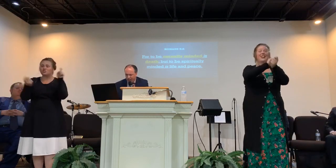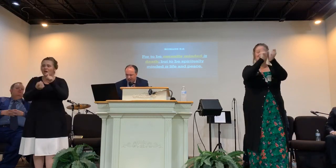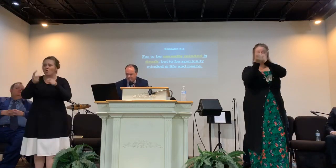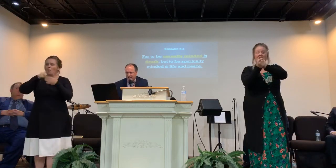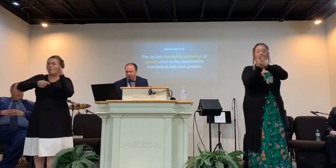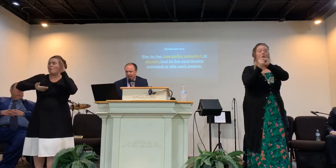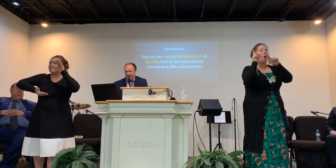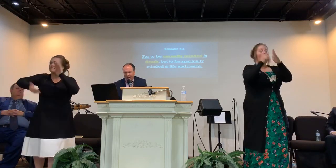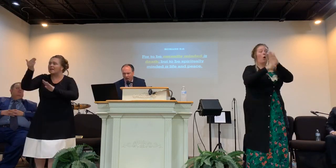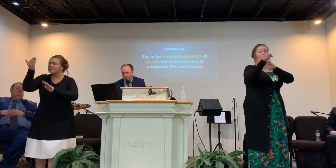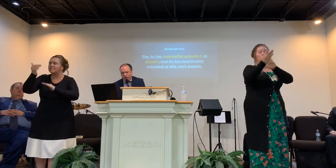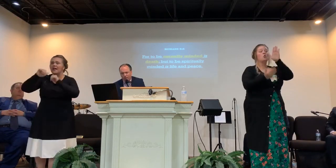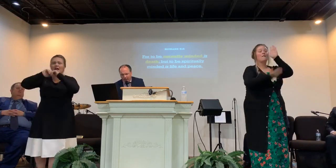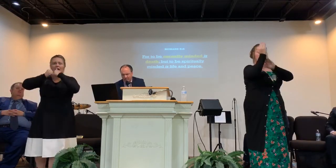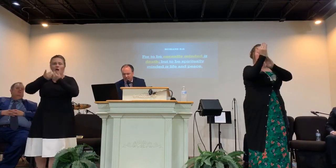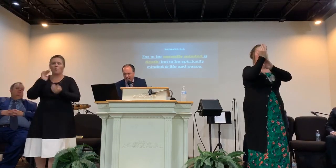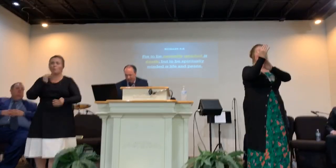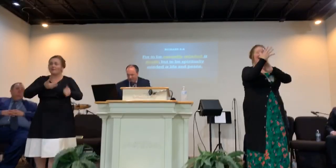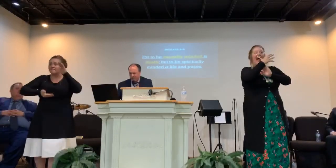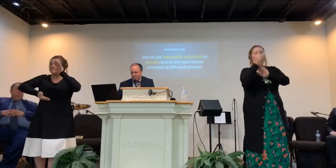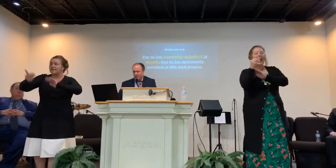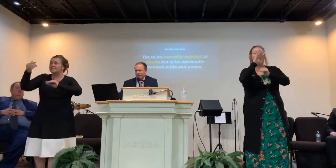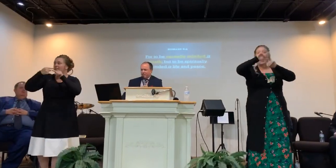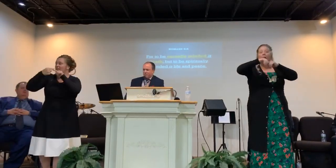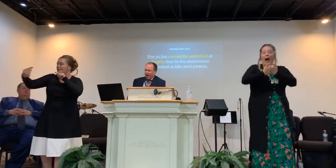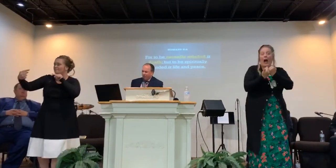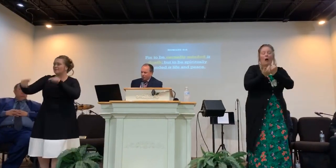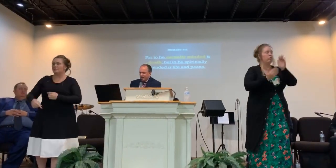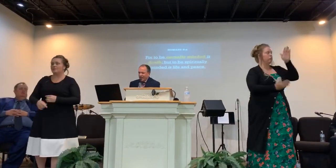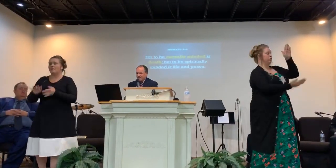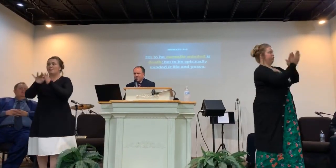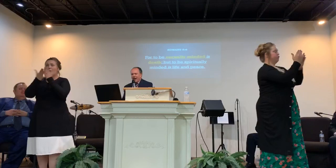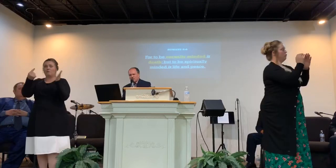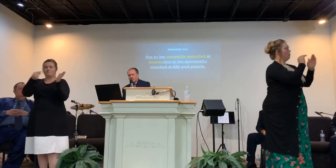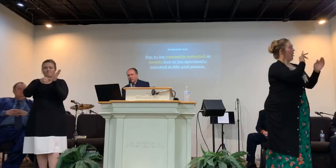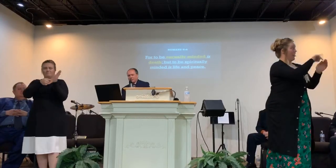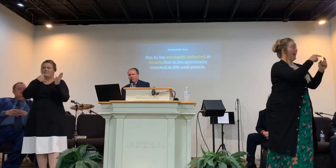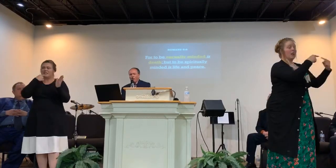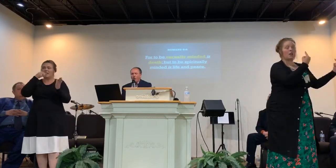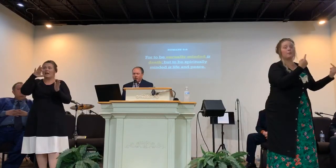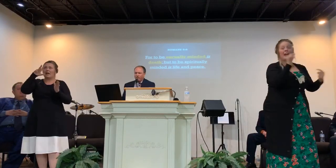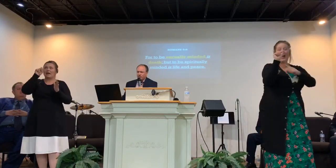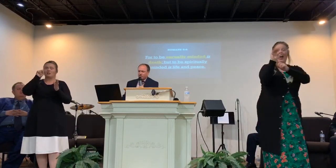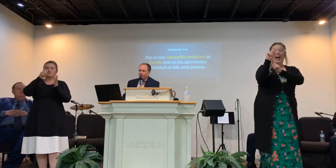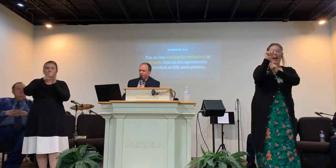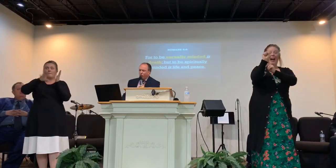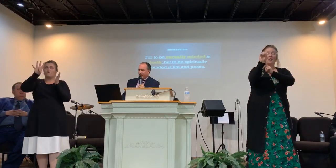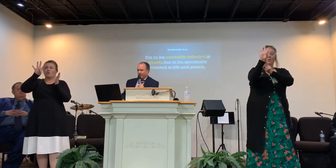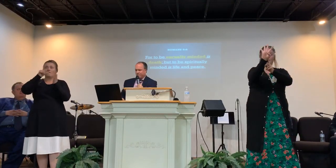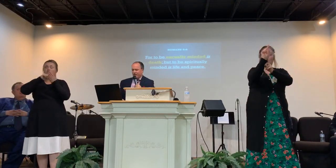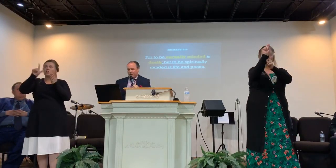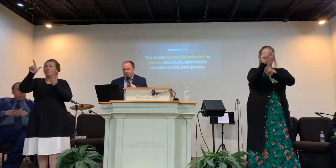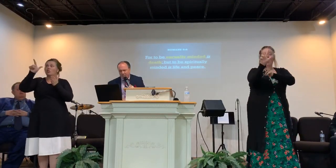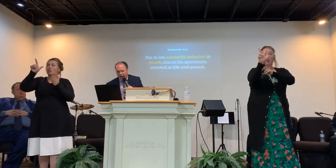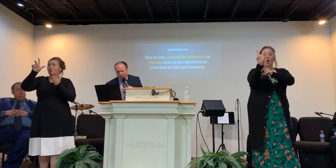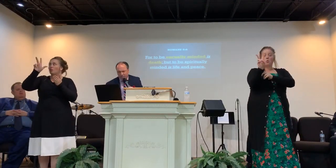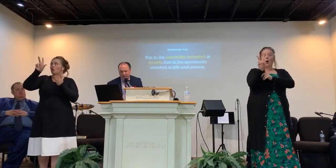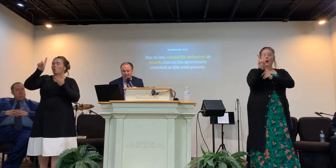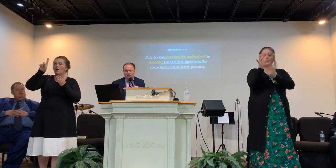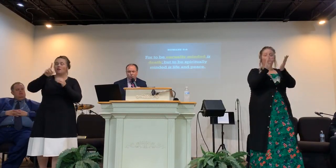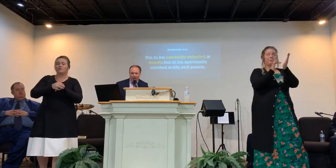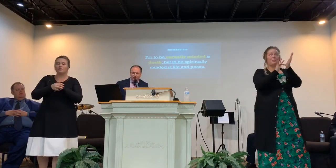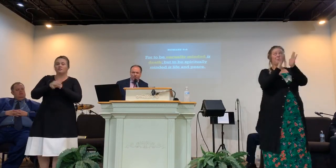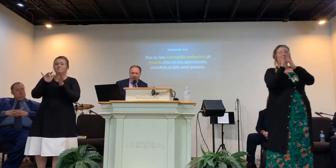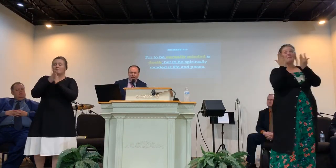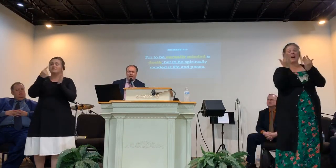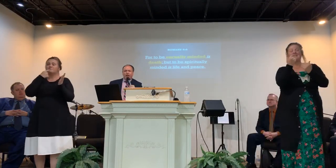we face and how we face the enemy. The Bible says in Acts chapter 4 and verse 31, the Bible